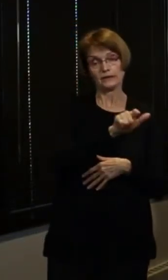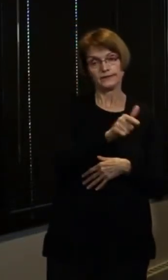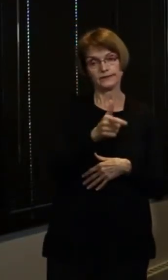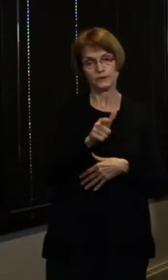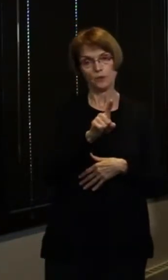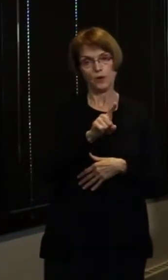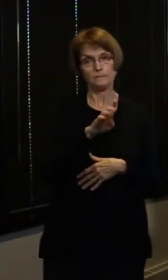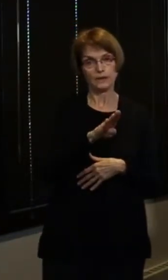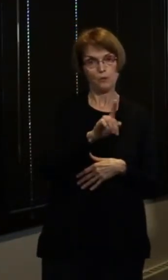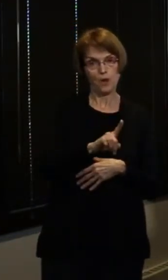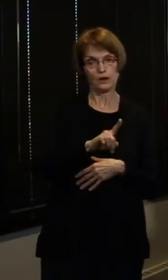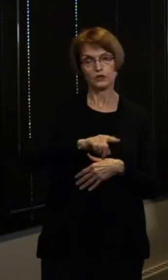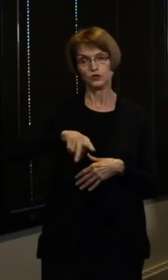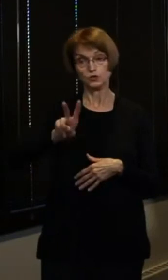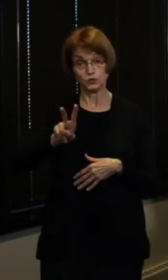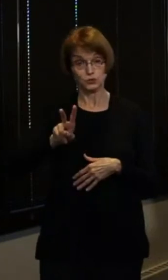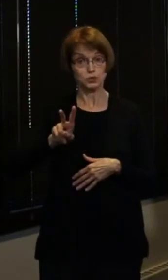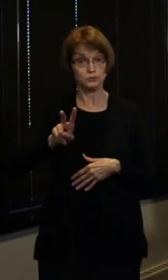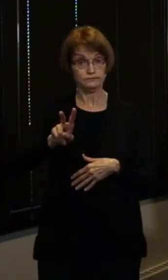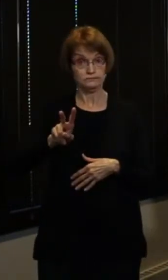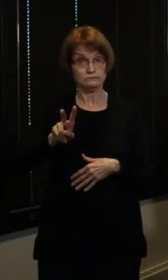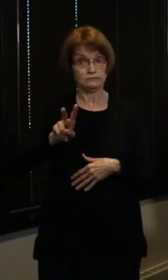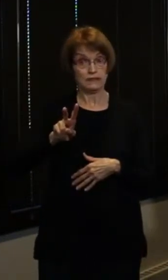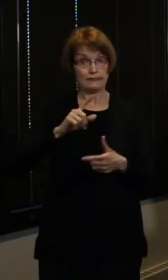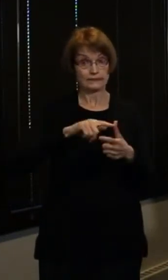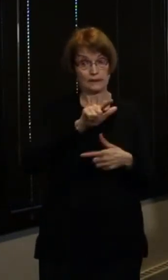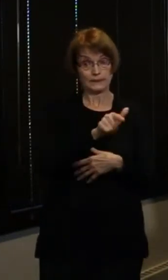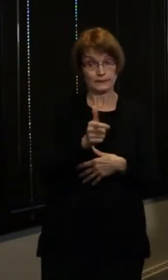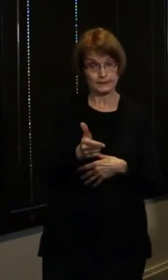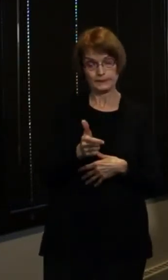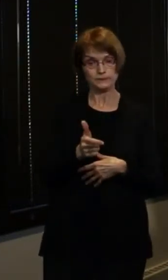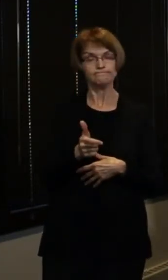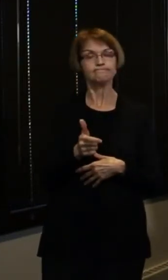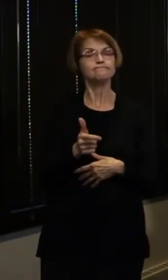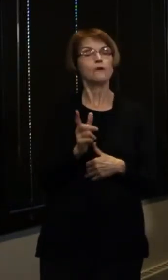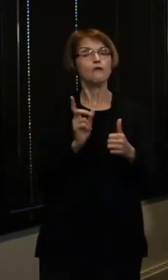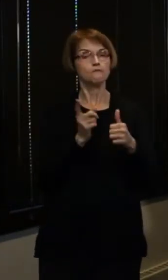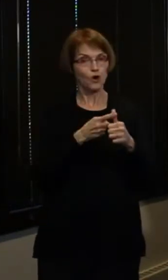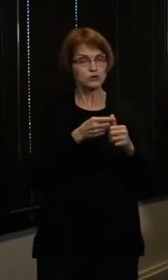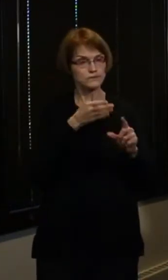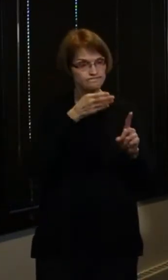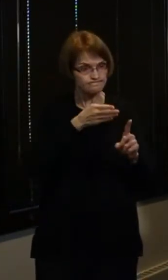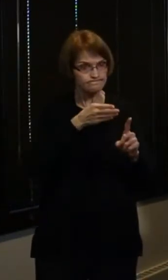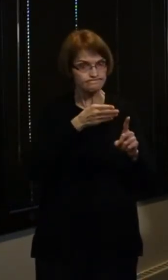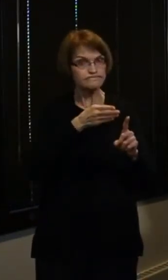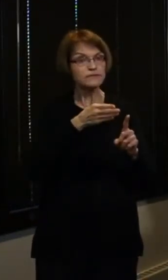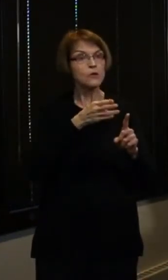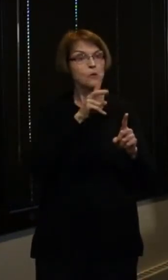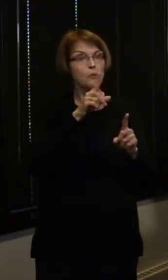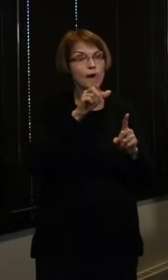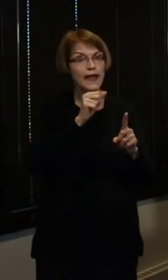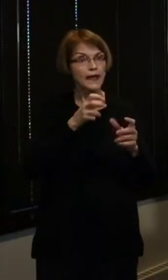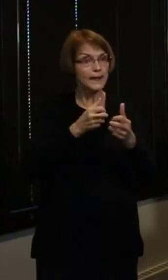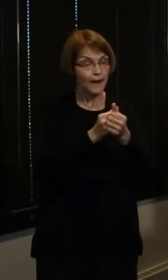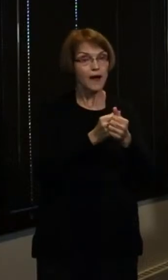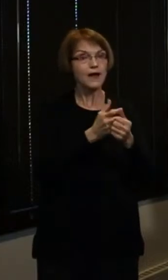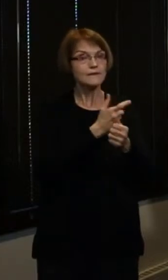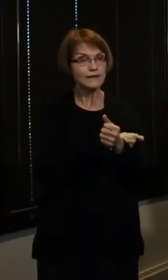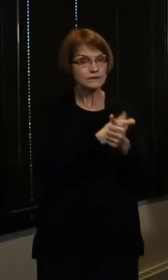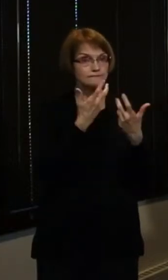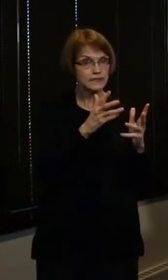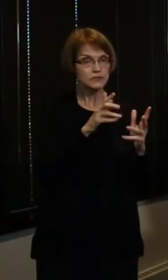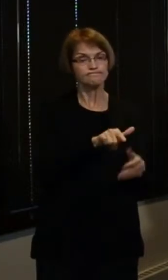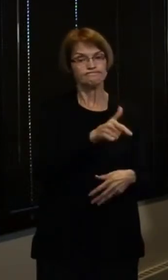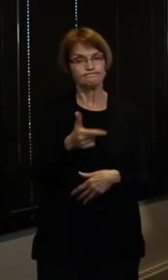and 1B2, we made sure that we were completed with 1A before we moved on to that 1B1